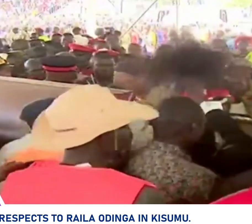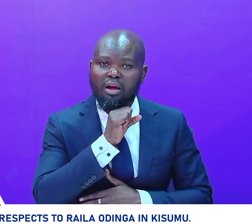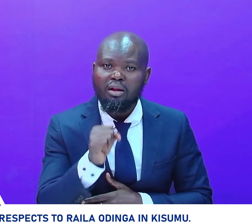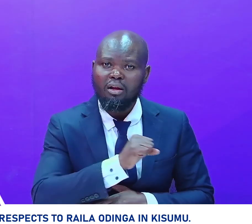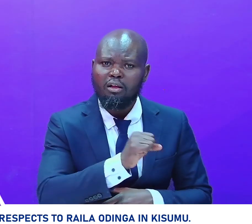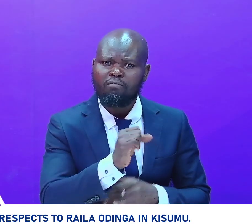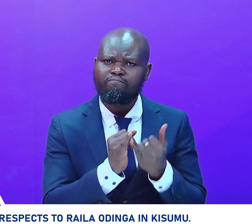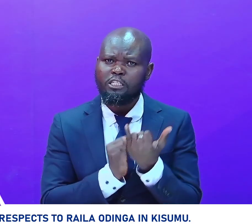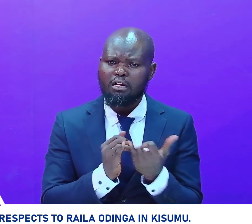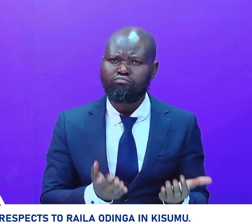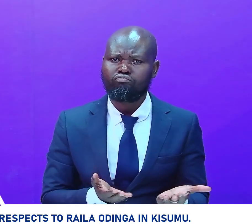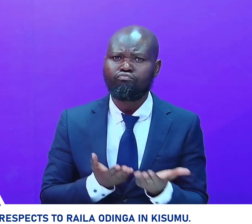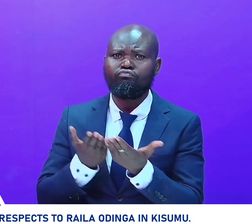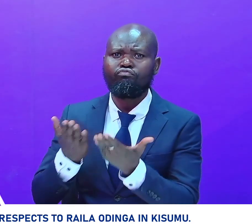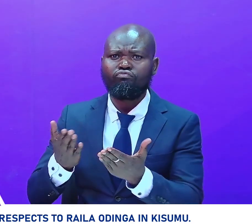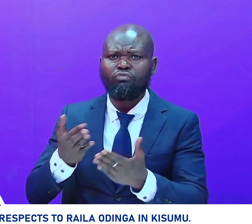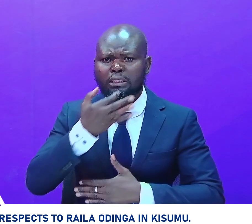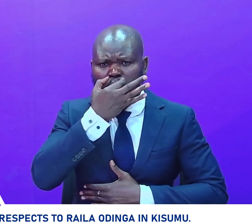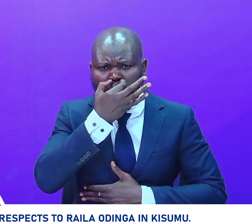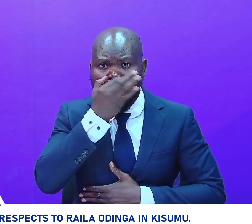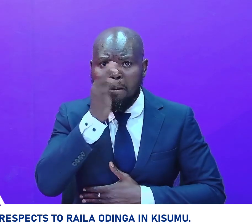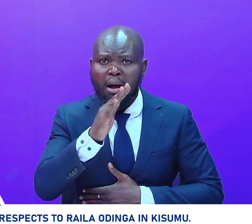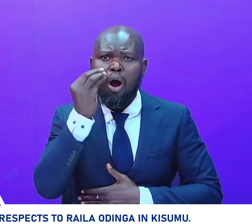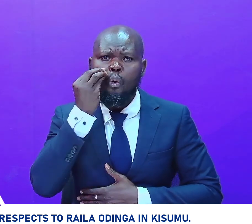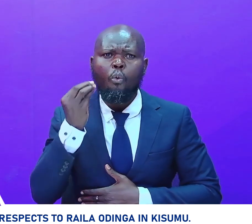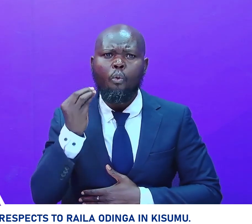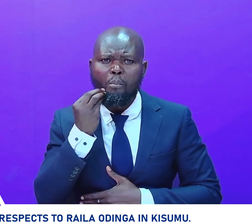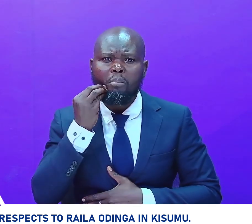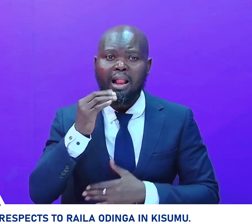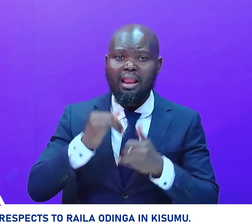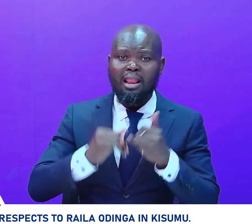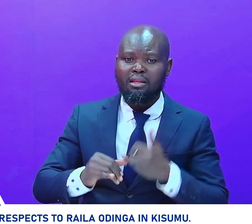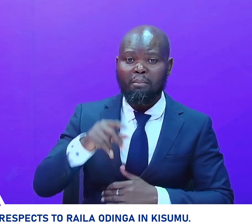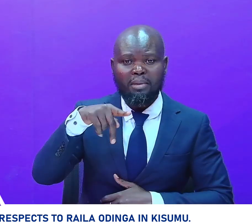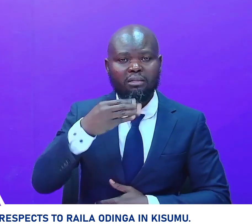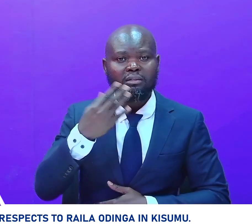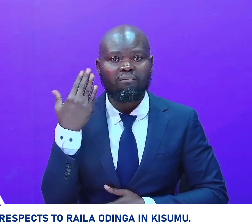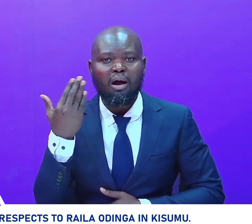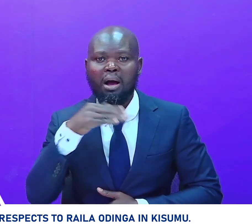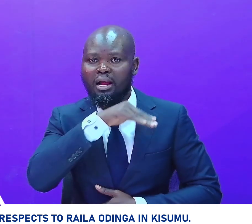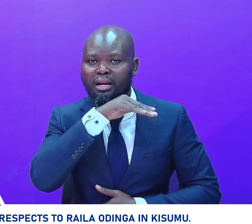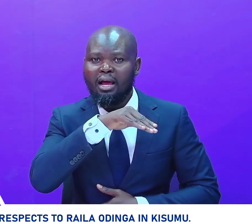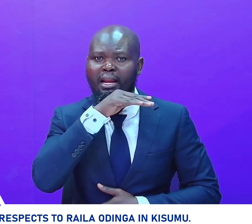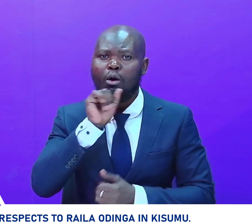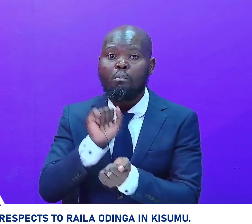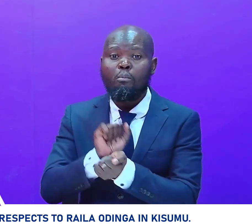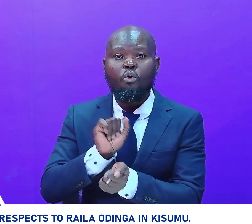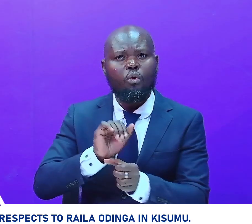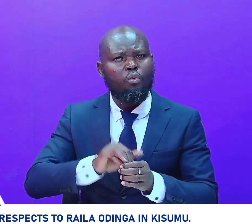The Council of Elders on Saturday represented bulls at the home of the late former Prime Minister Raila Odinga in